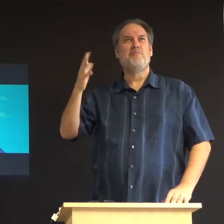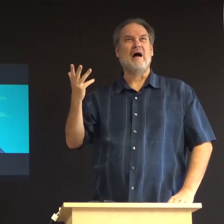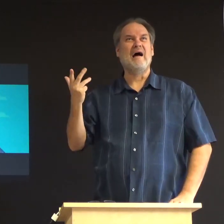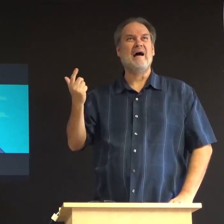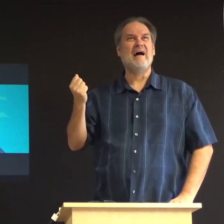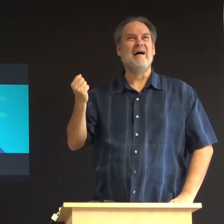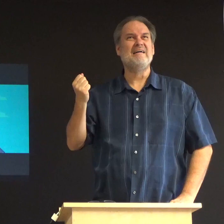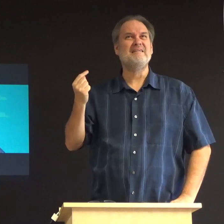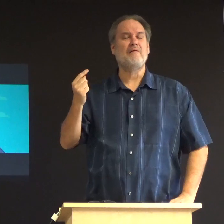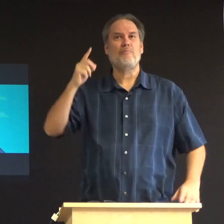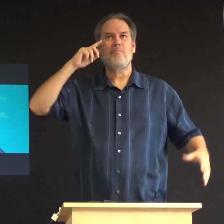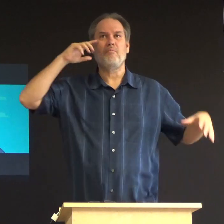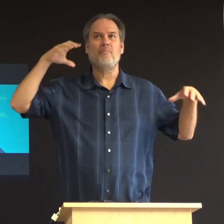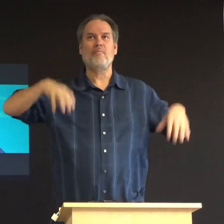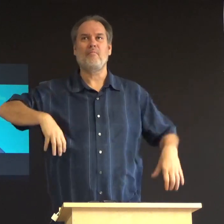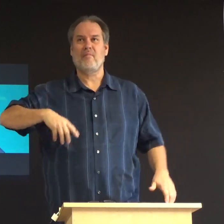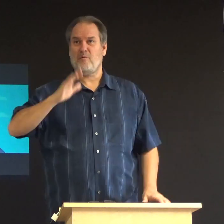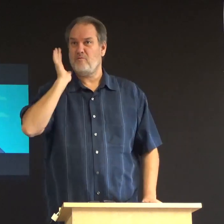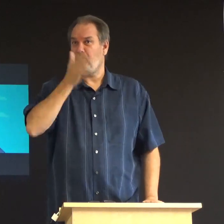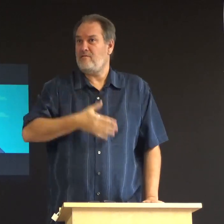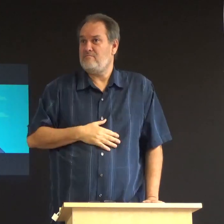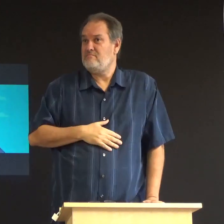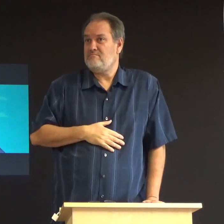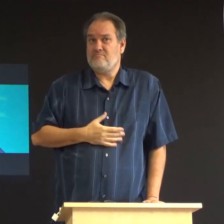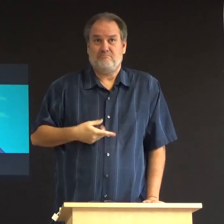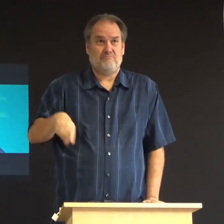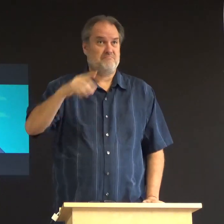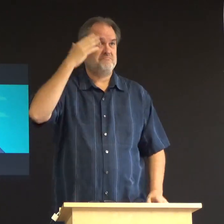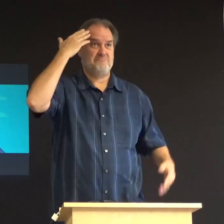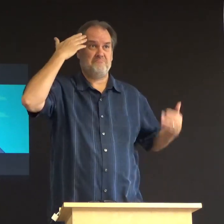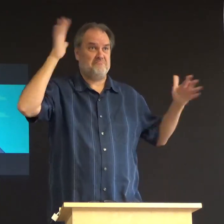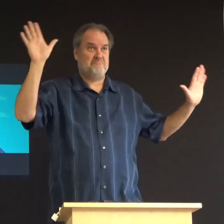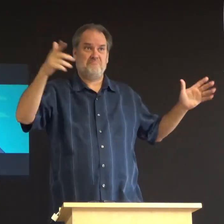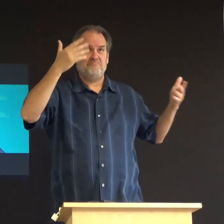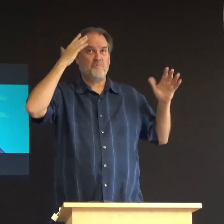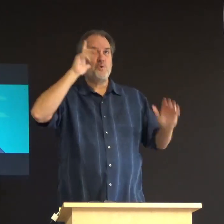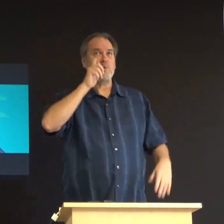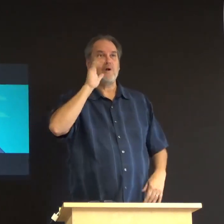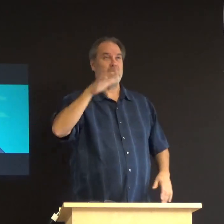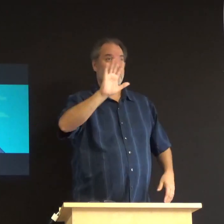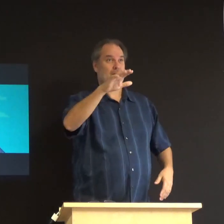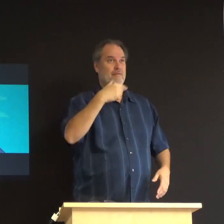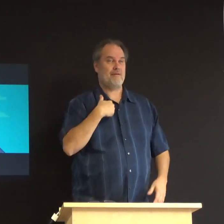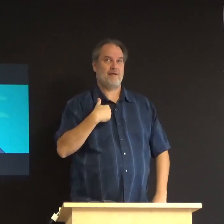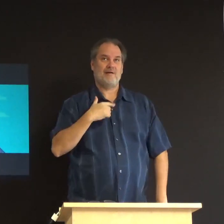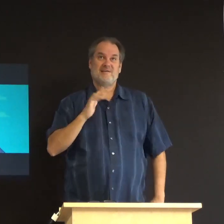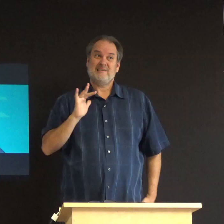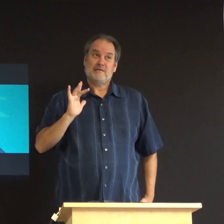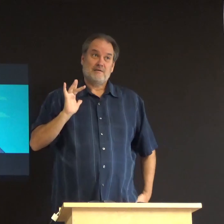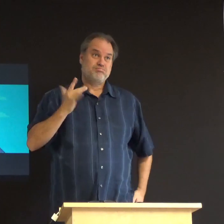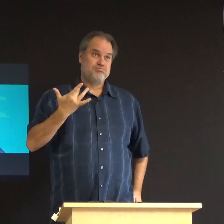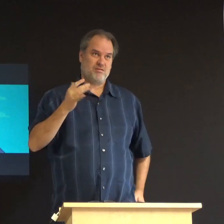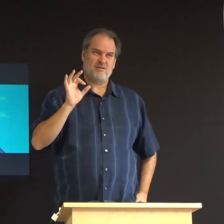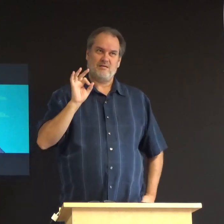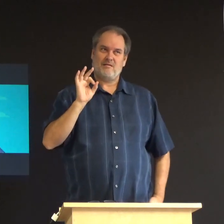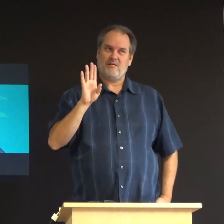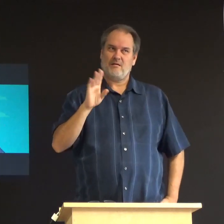Maybe those who we thought were strong Christians will actually go to hell. We don't know. We don't know the truth.